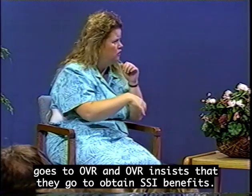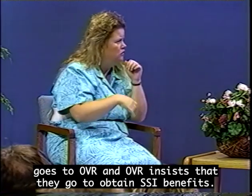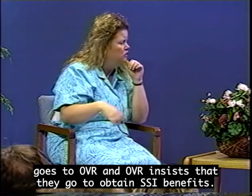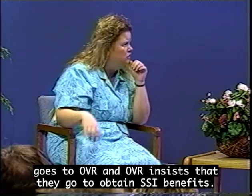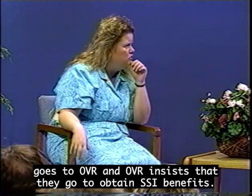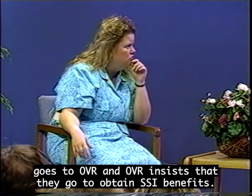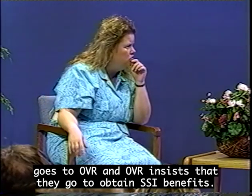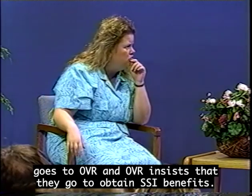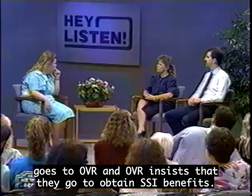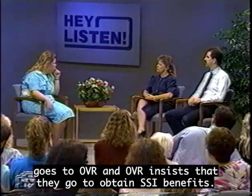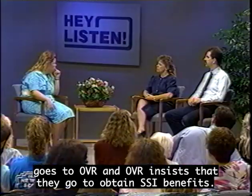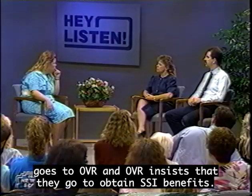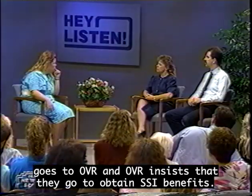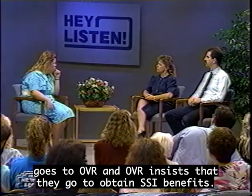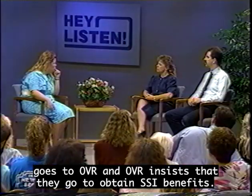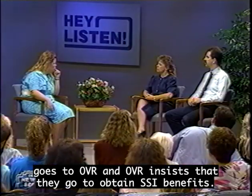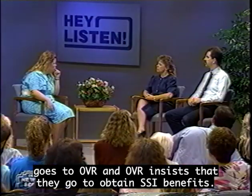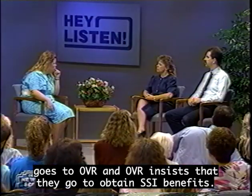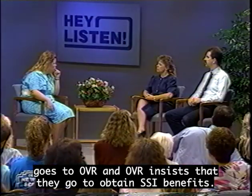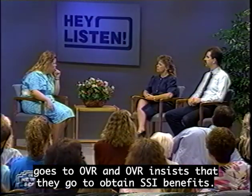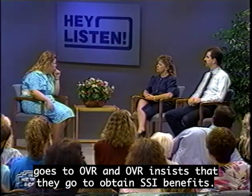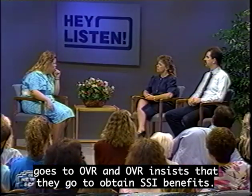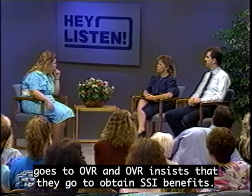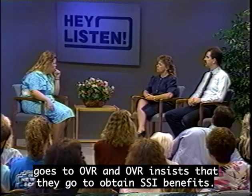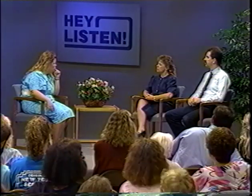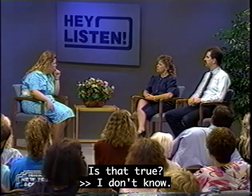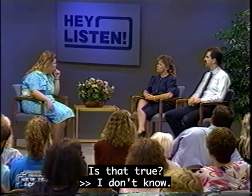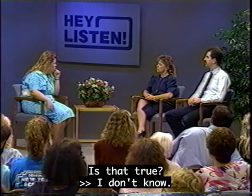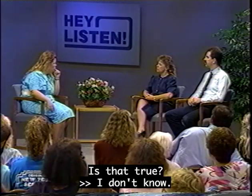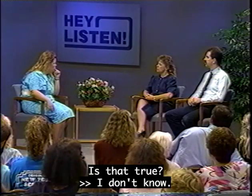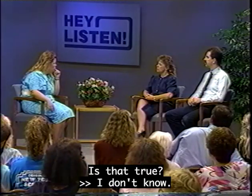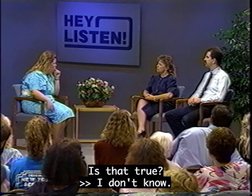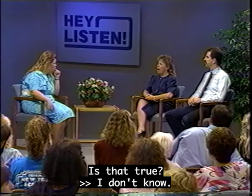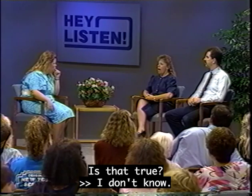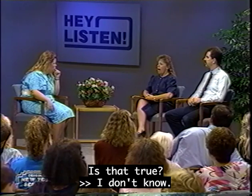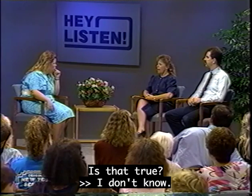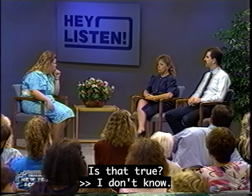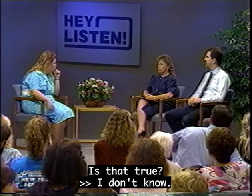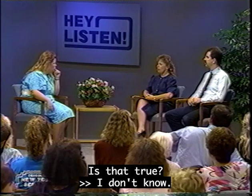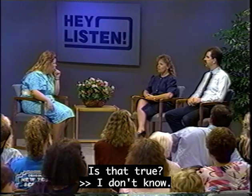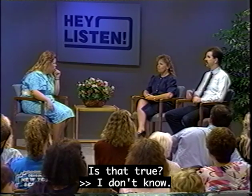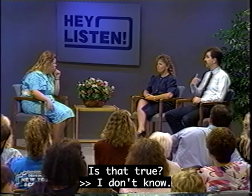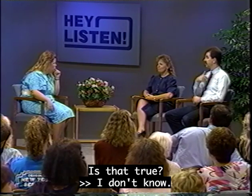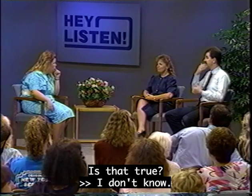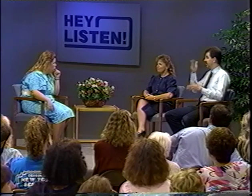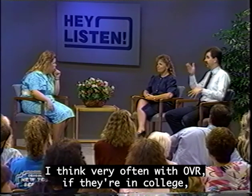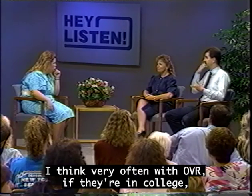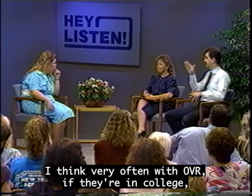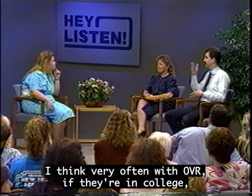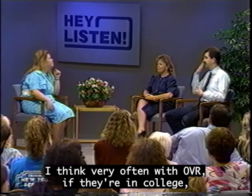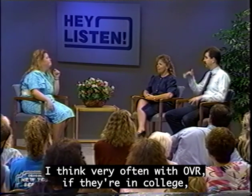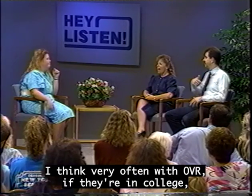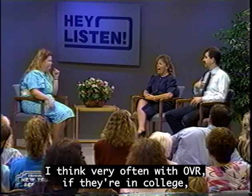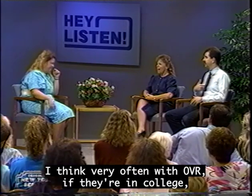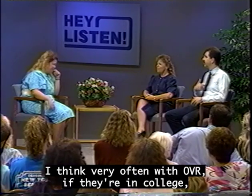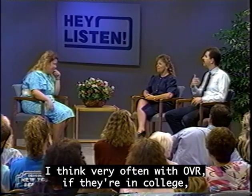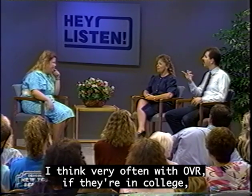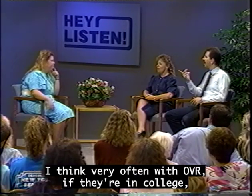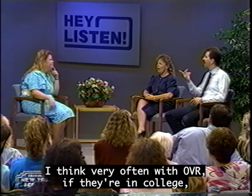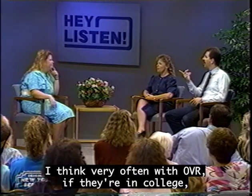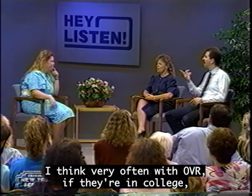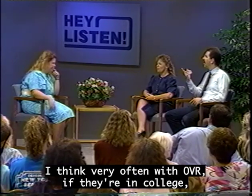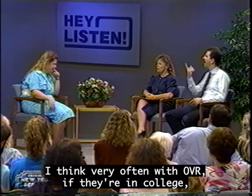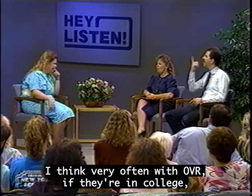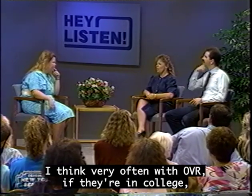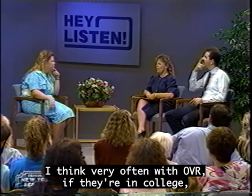OVR insists that they go to obtain SSI benefits. Is that true? I don't know. I think